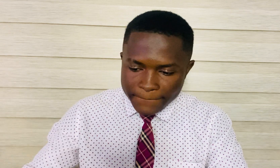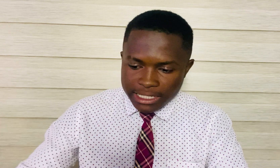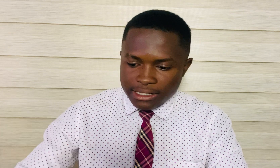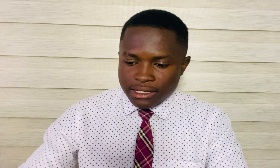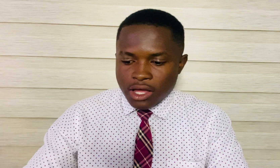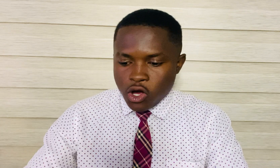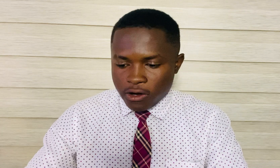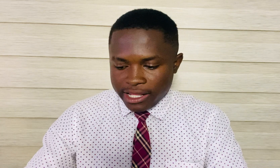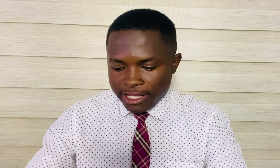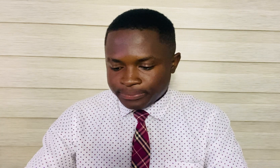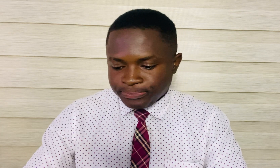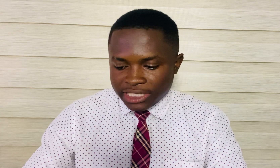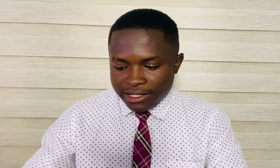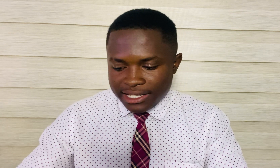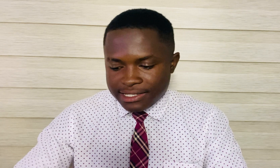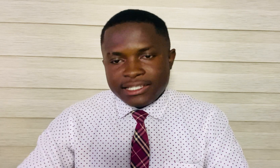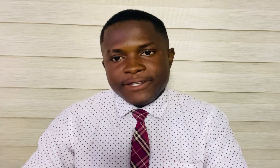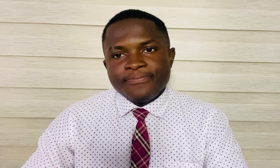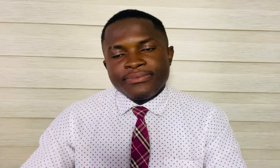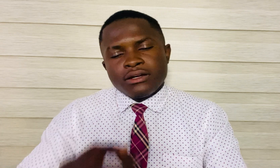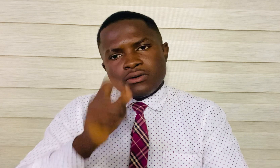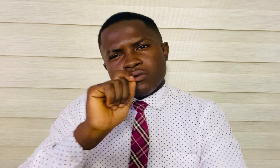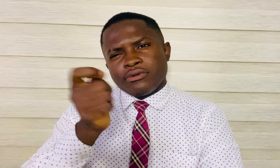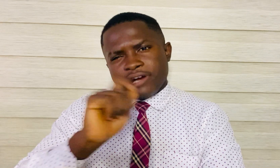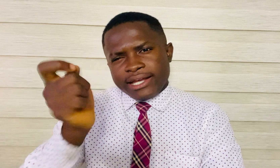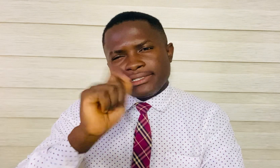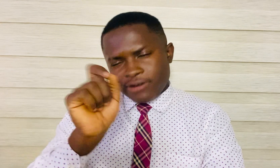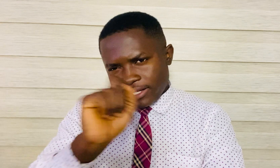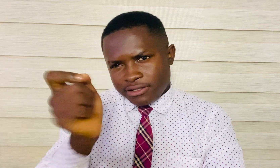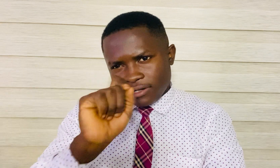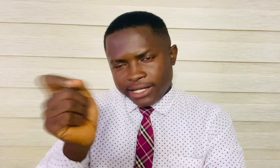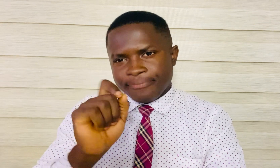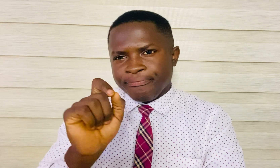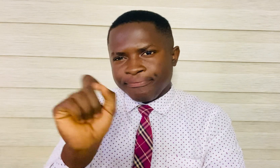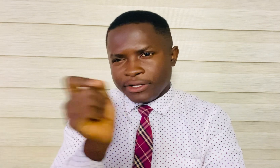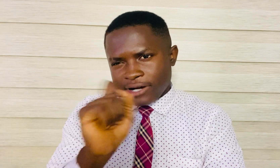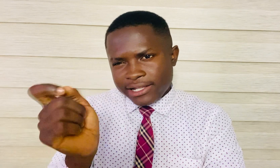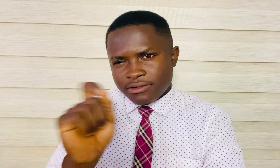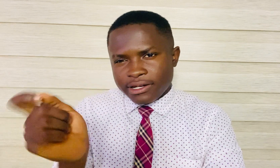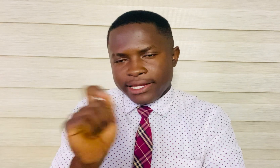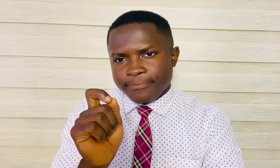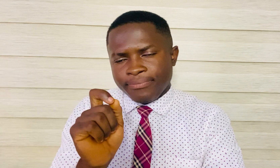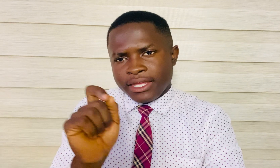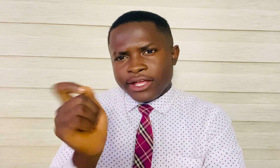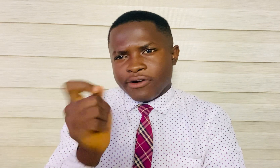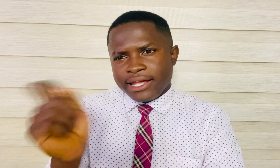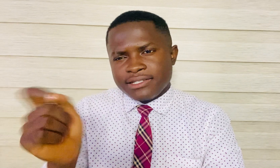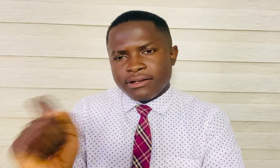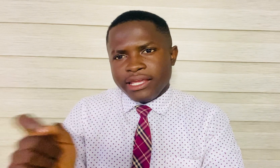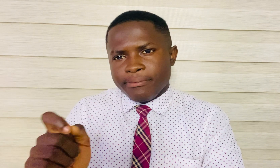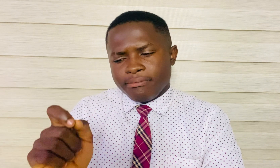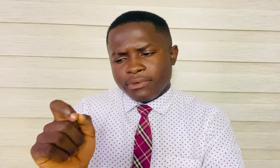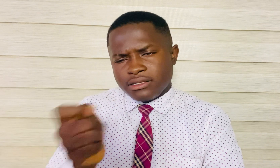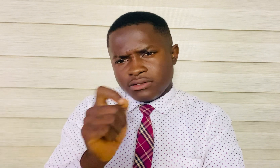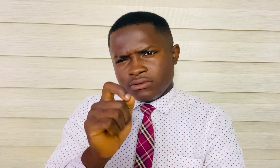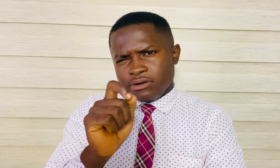mean. Okay. Now let's see. Oh, right. Write your name. Write your name. Write your name. So